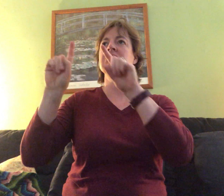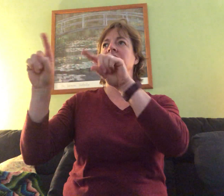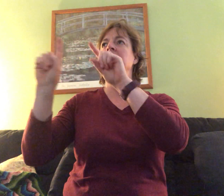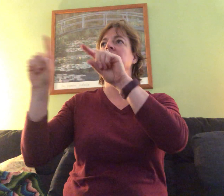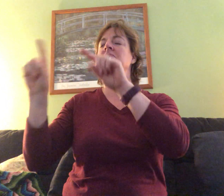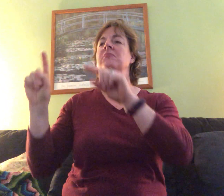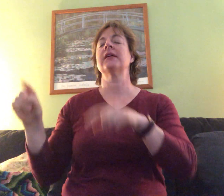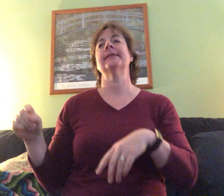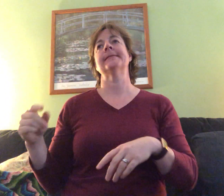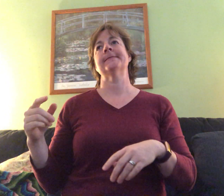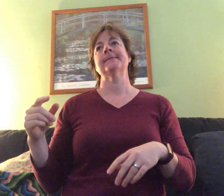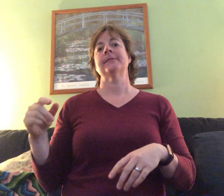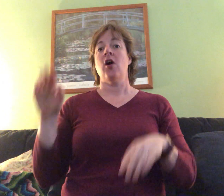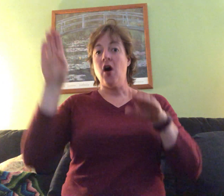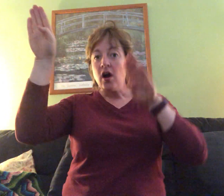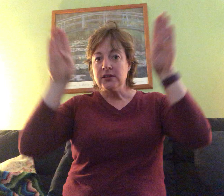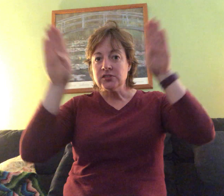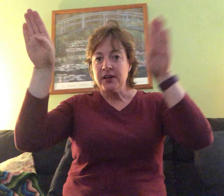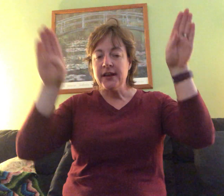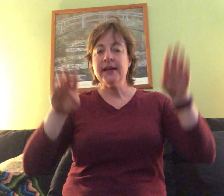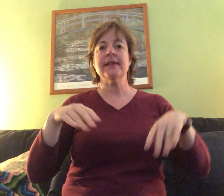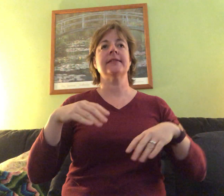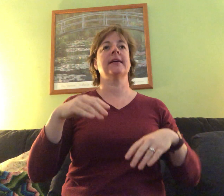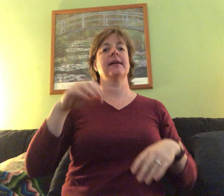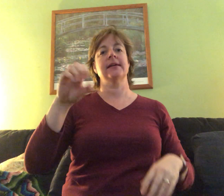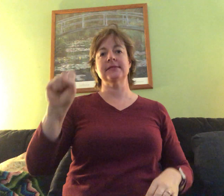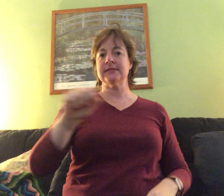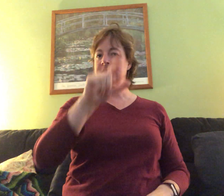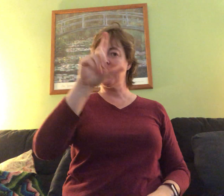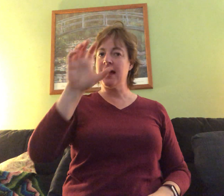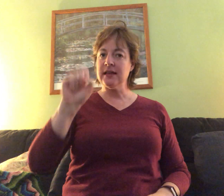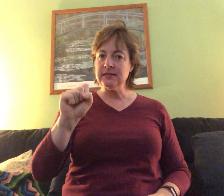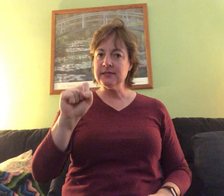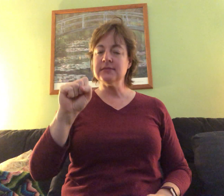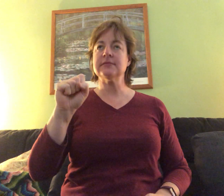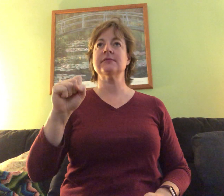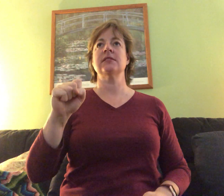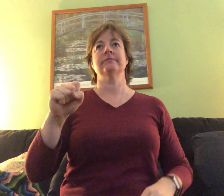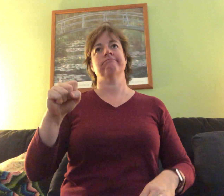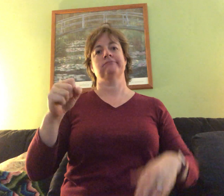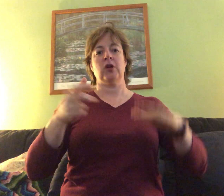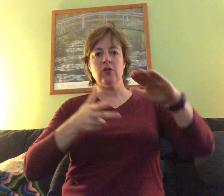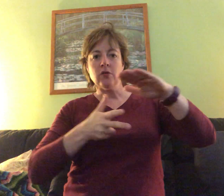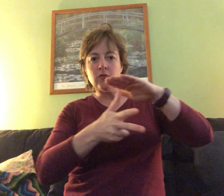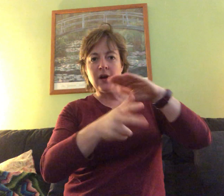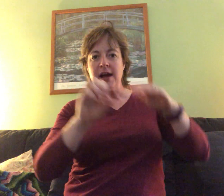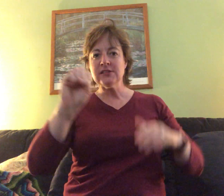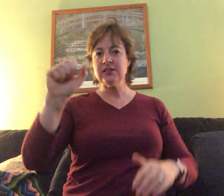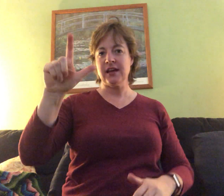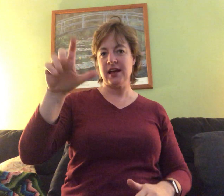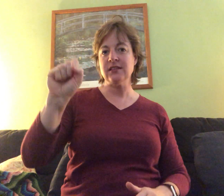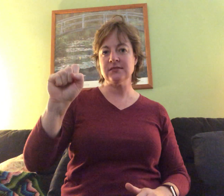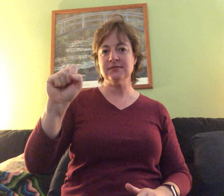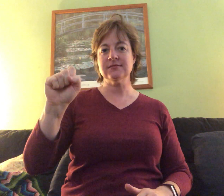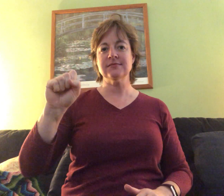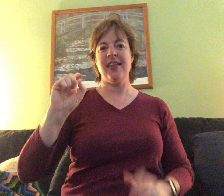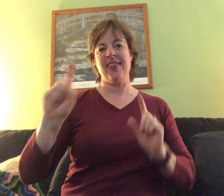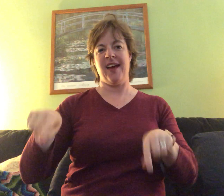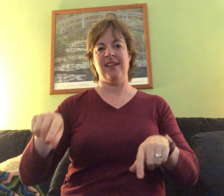And throughout the years, I've collected a wonderful collection of Victorian furniture.